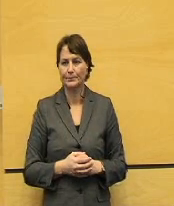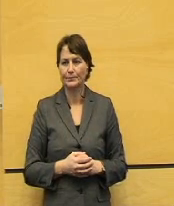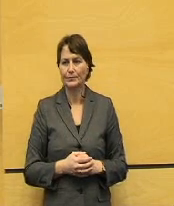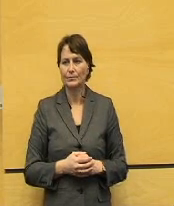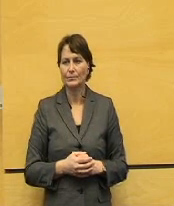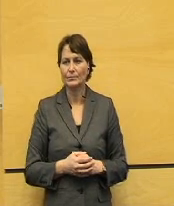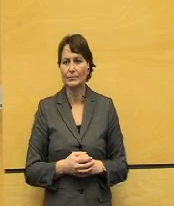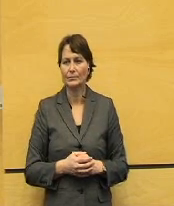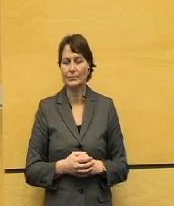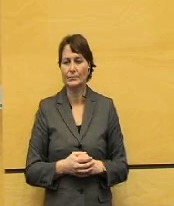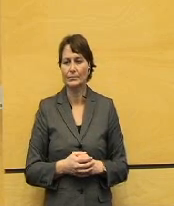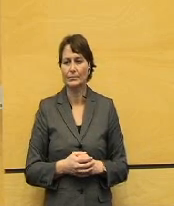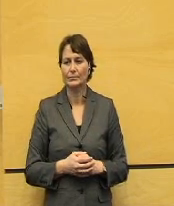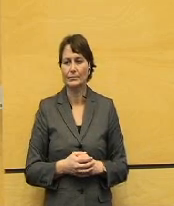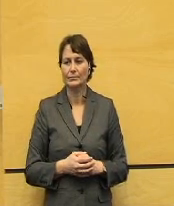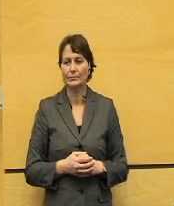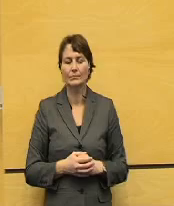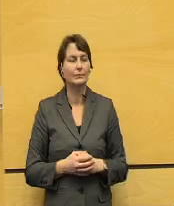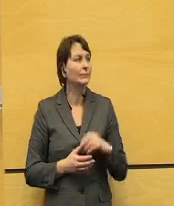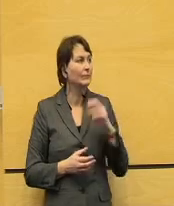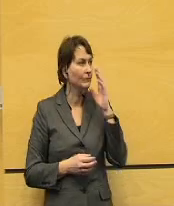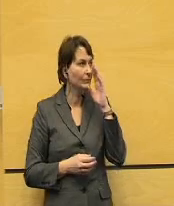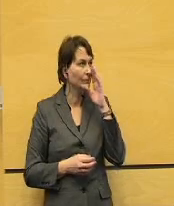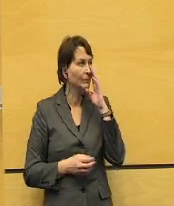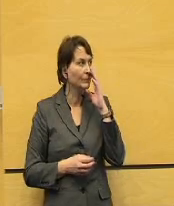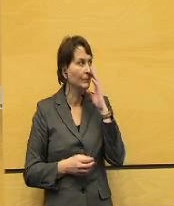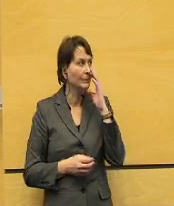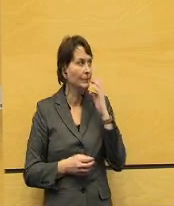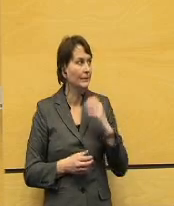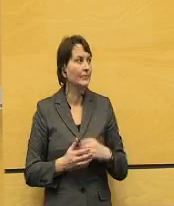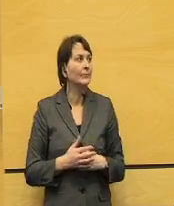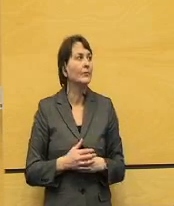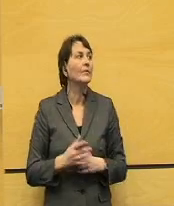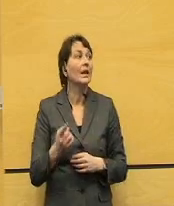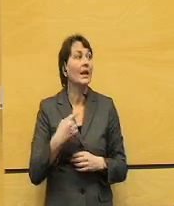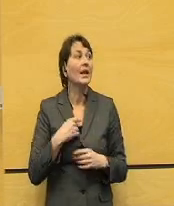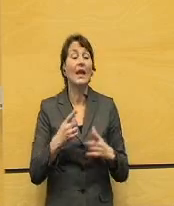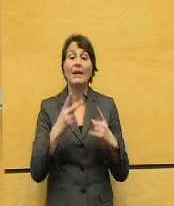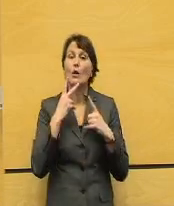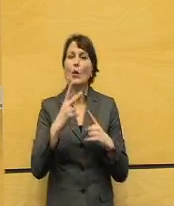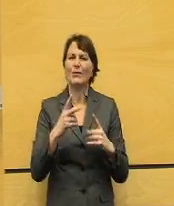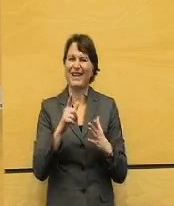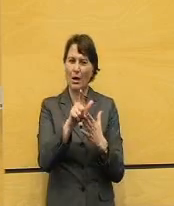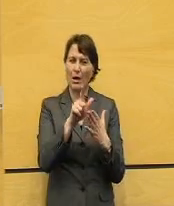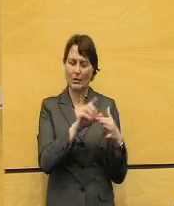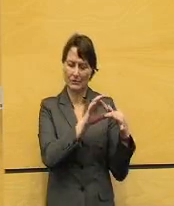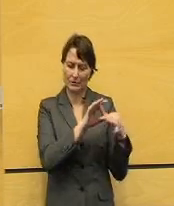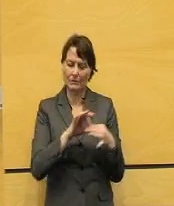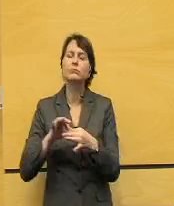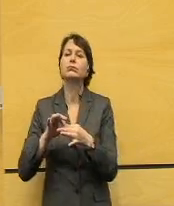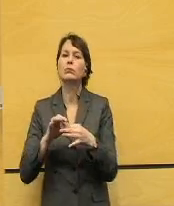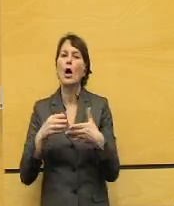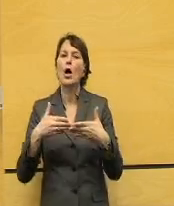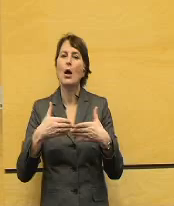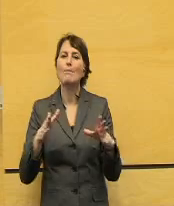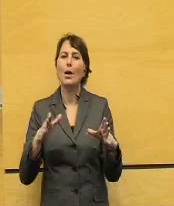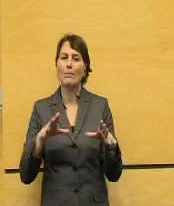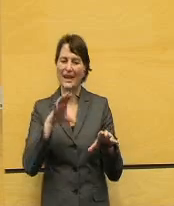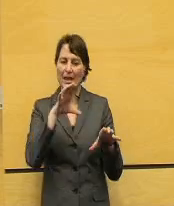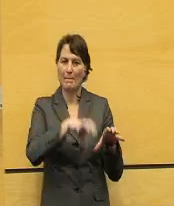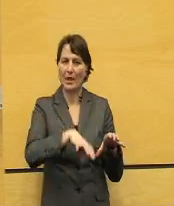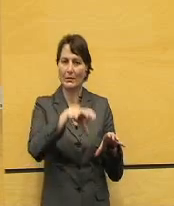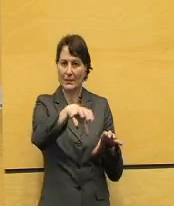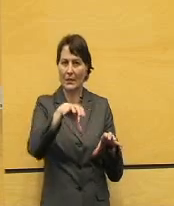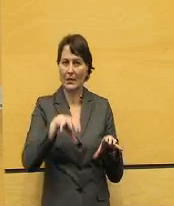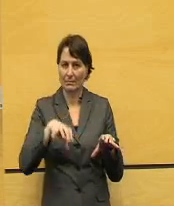In terms of related laws on accessibility of public buildings, several laws and